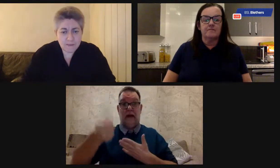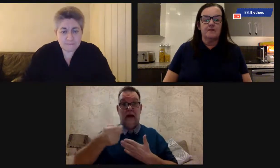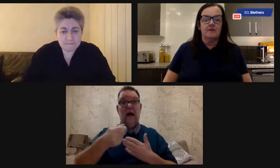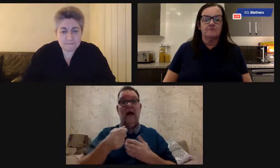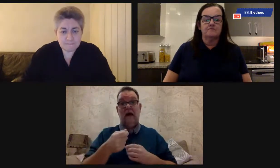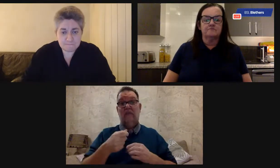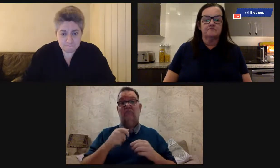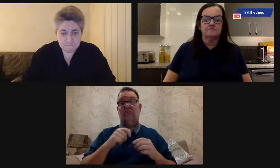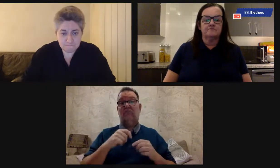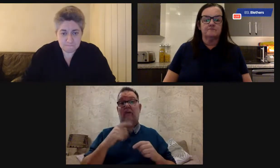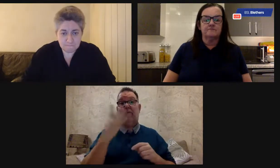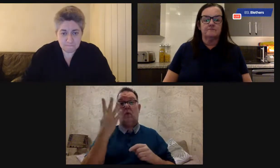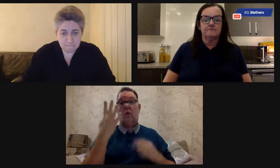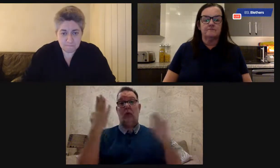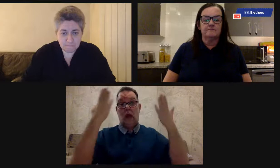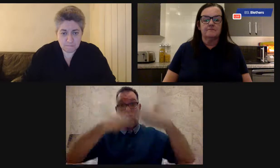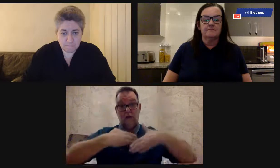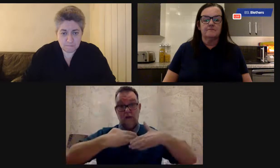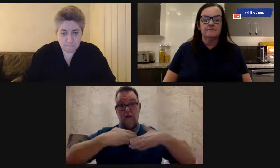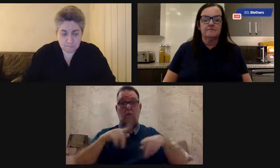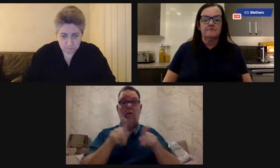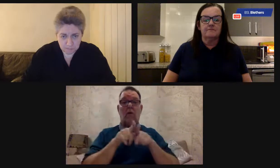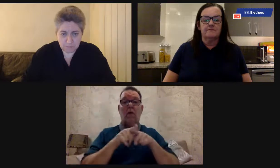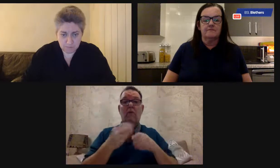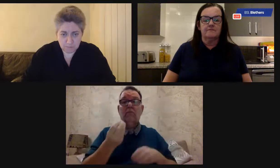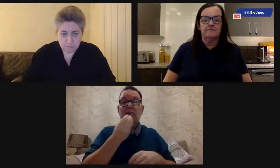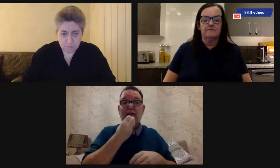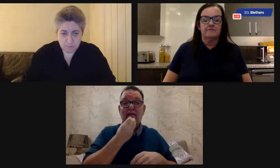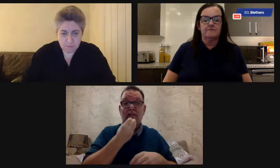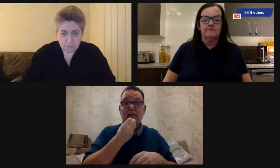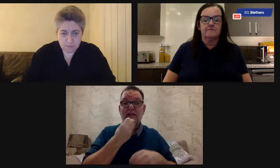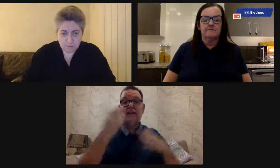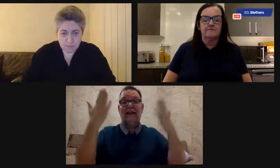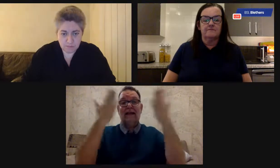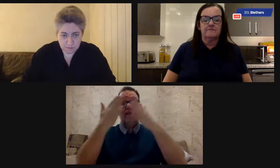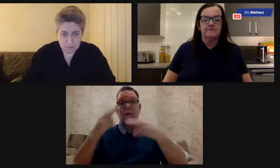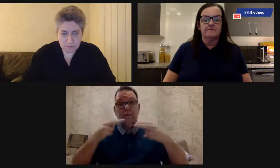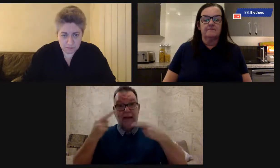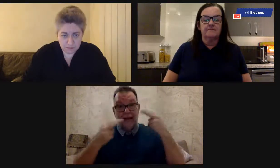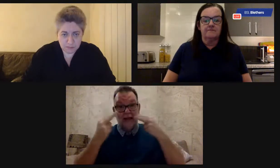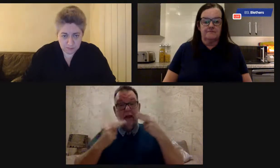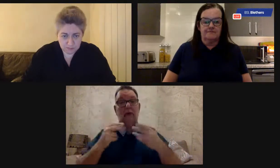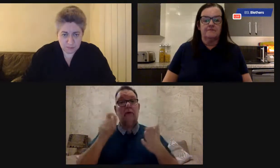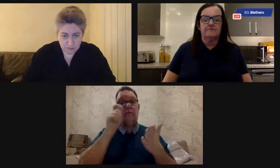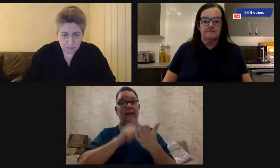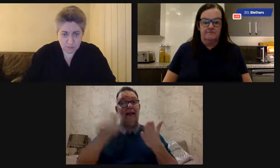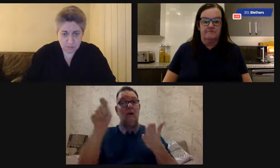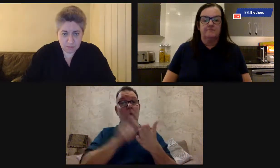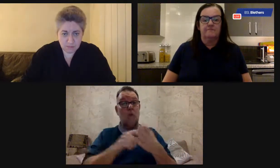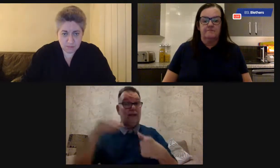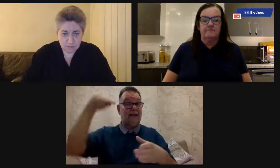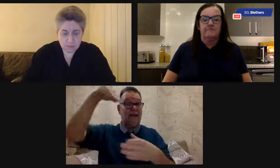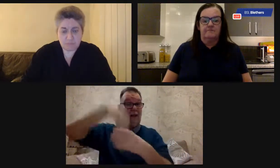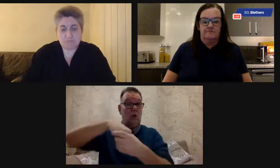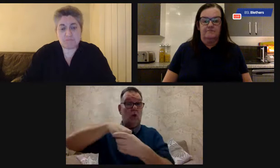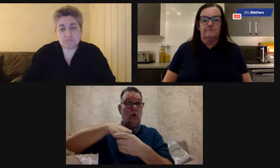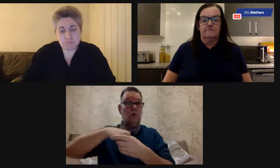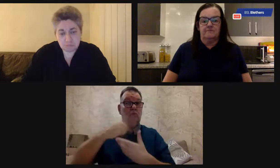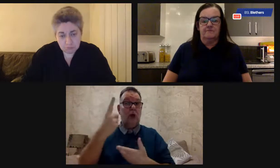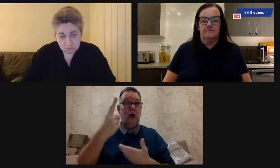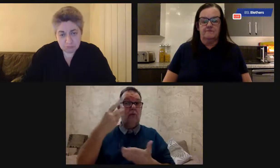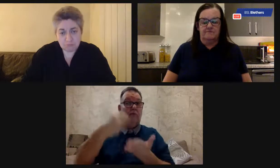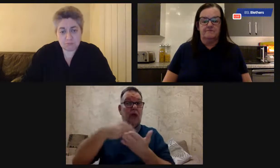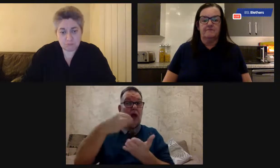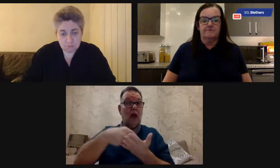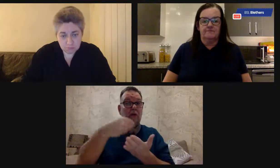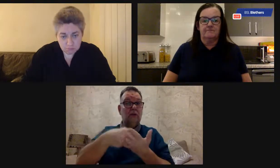cover food and things like that as well? Well, what we do is we pay for the 4 nights and for breakfast and evening meal,